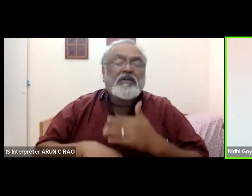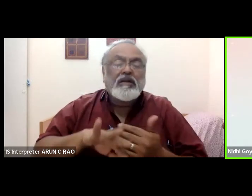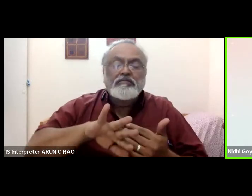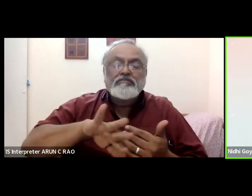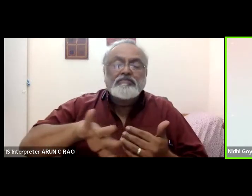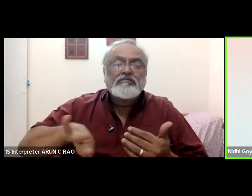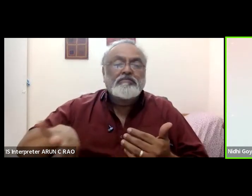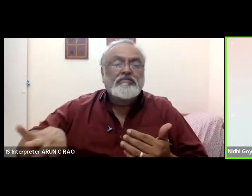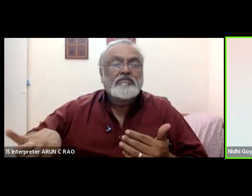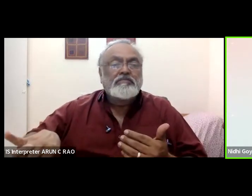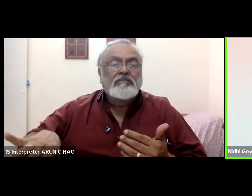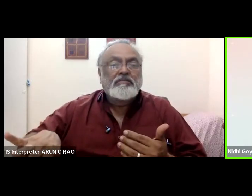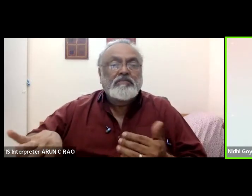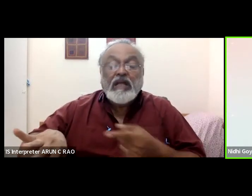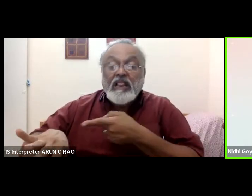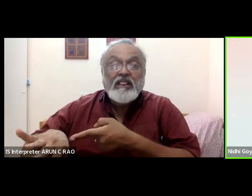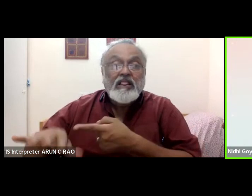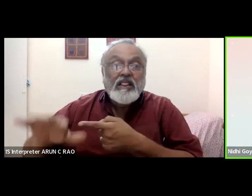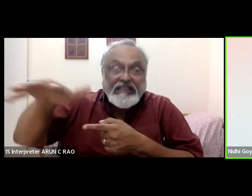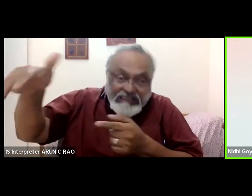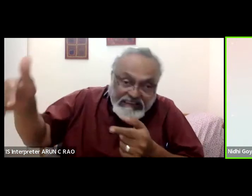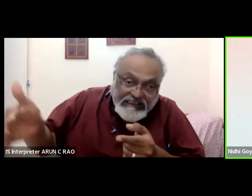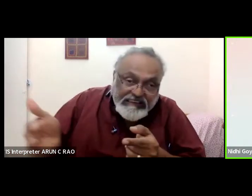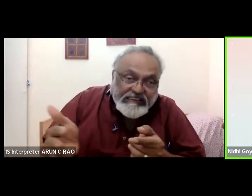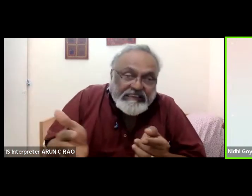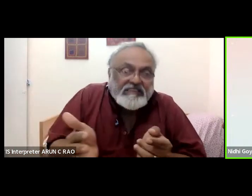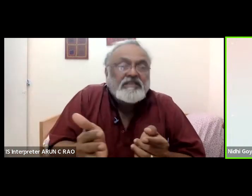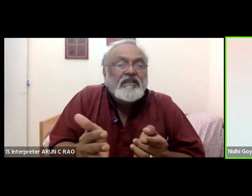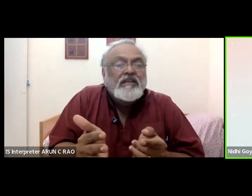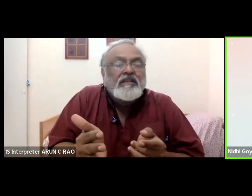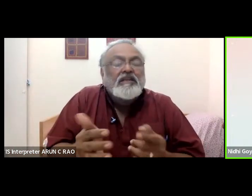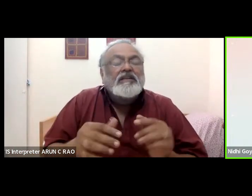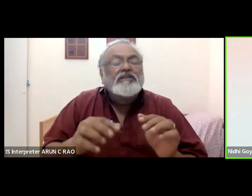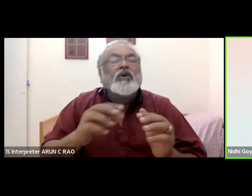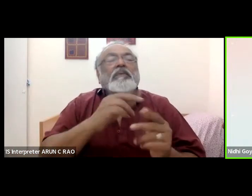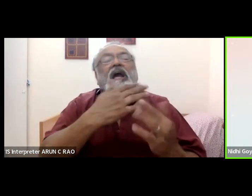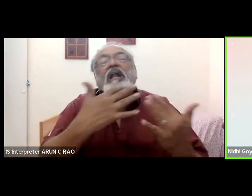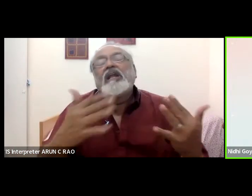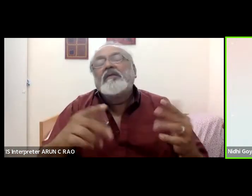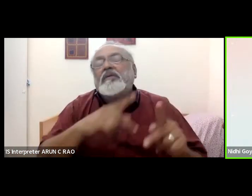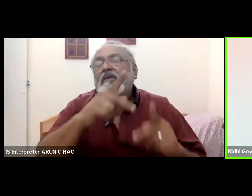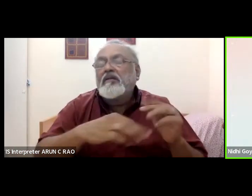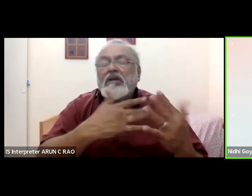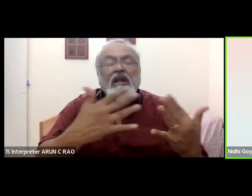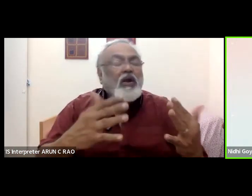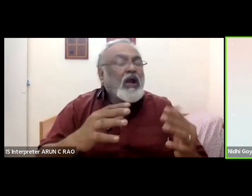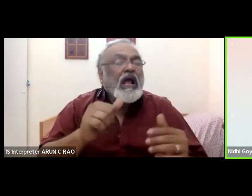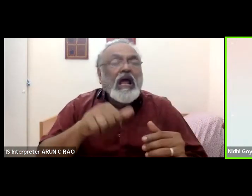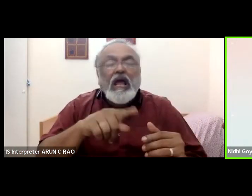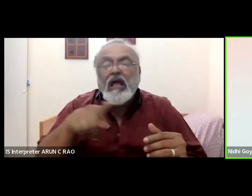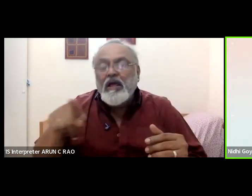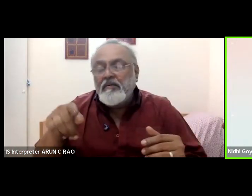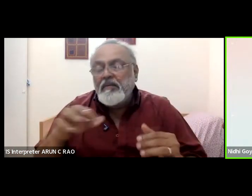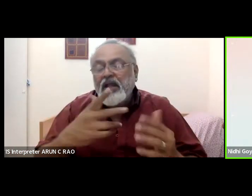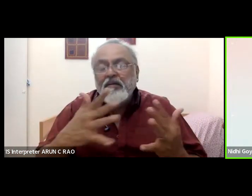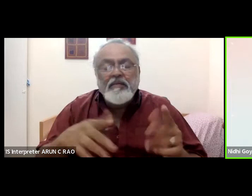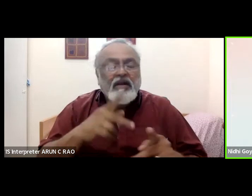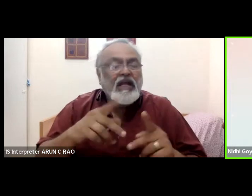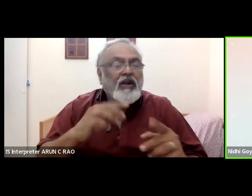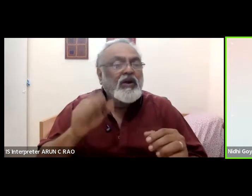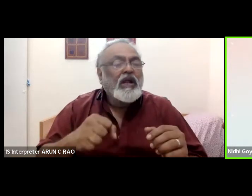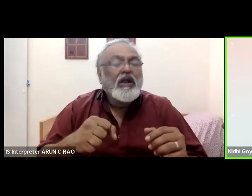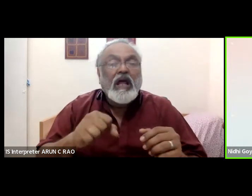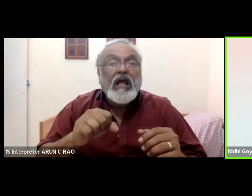guidelines, the Web Consortium accessibility guidelines are not followed by apps, by systems, by SOS buttons, by